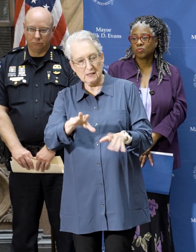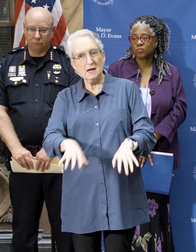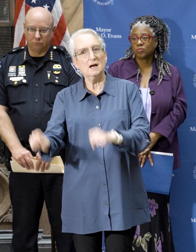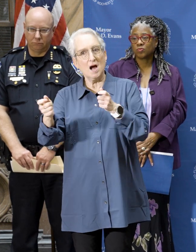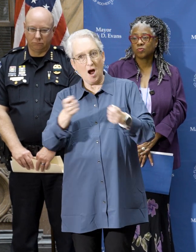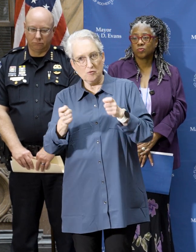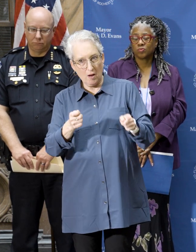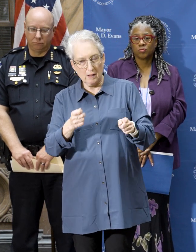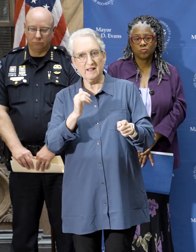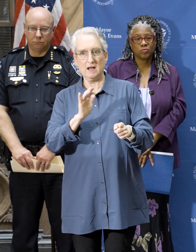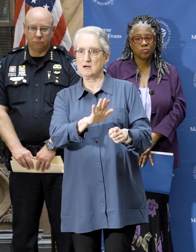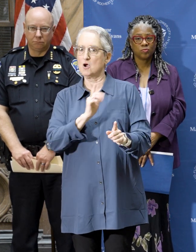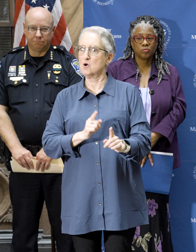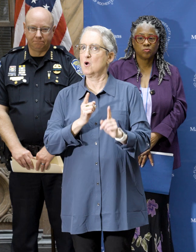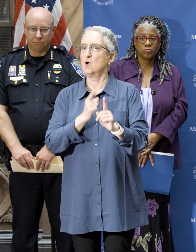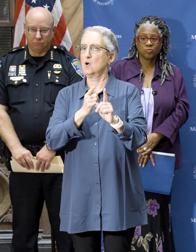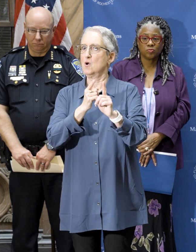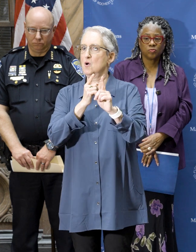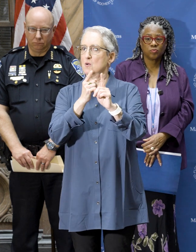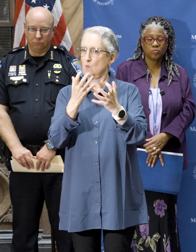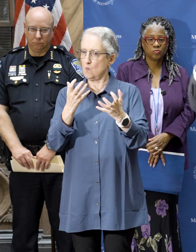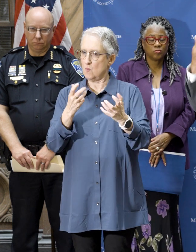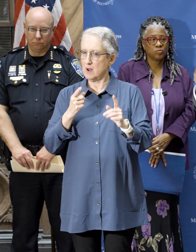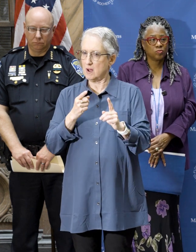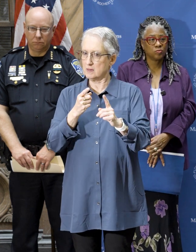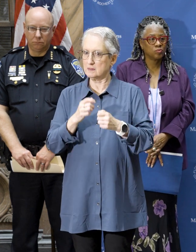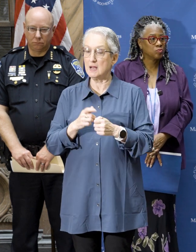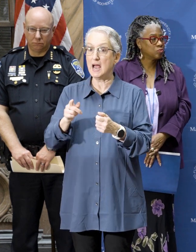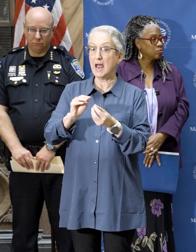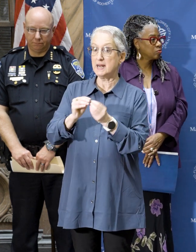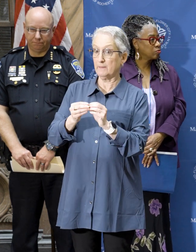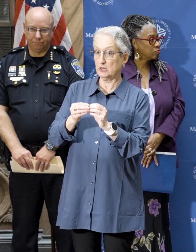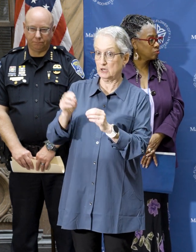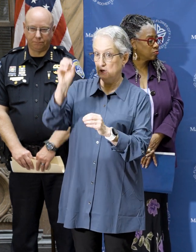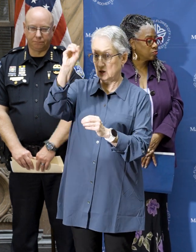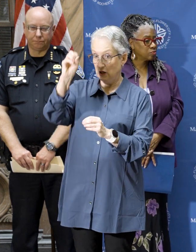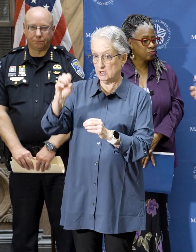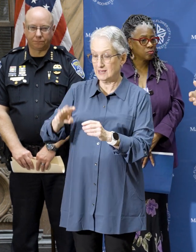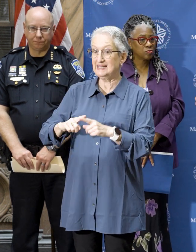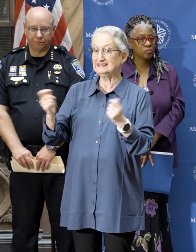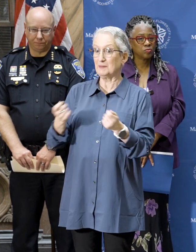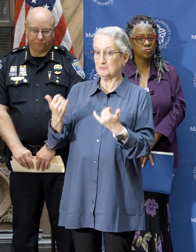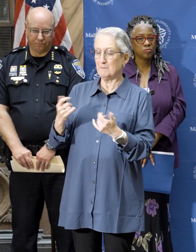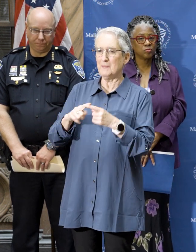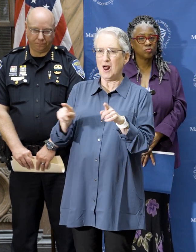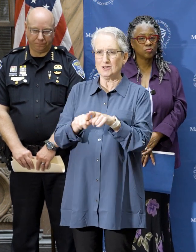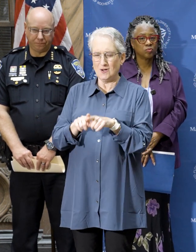celebrating the numbers that we announced today, and we'll do another announcement. We'll keep tracking these numbers like we do this every